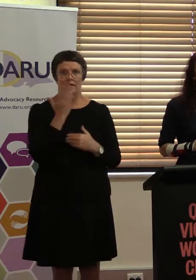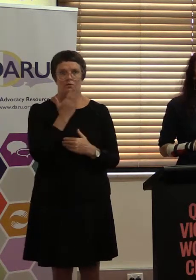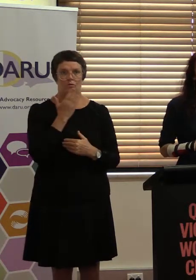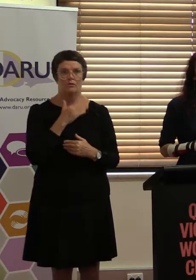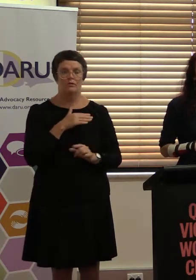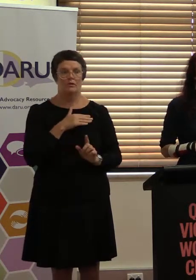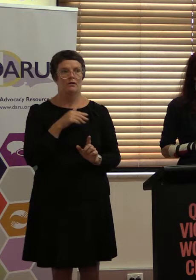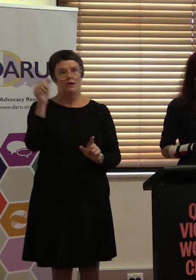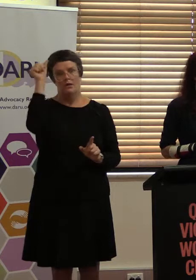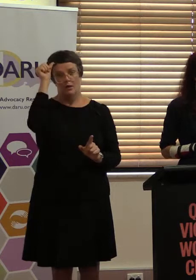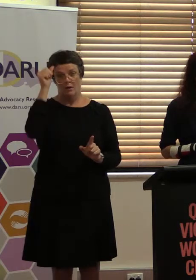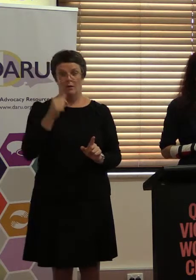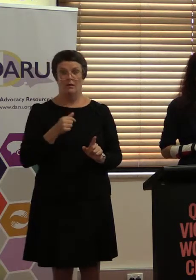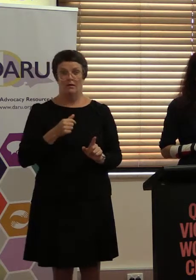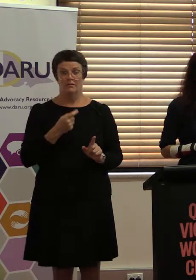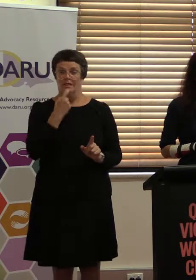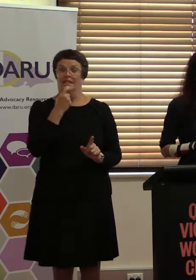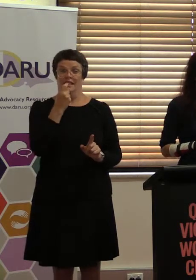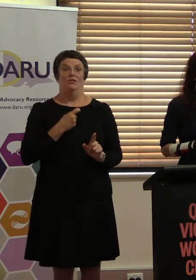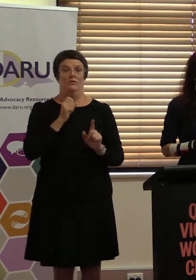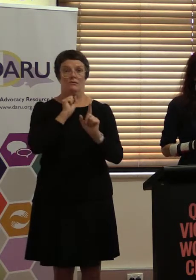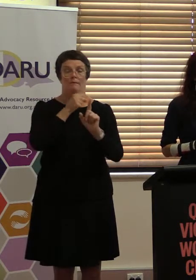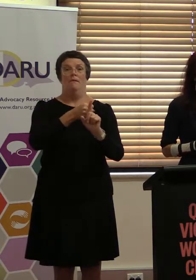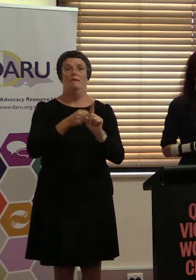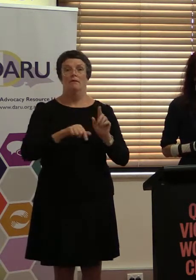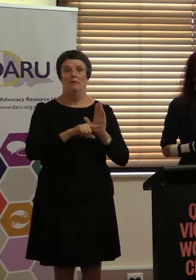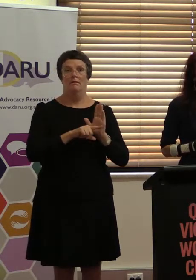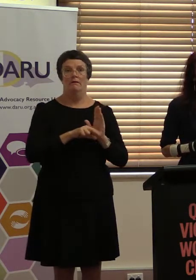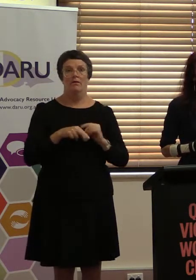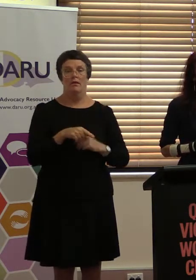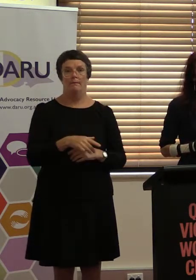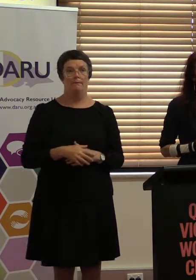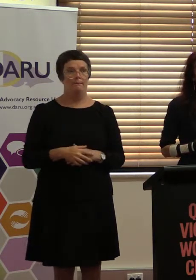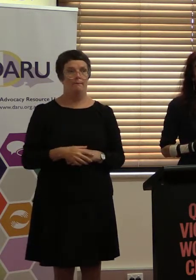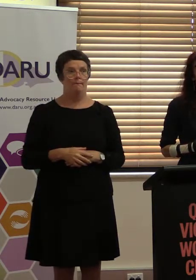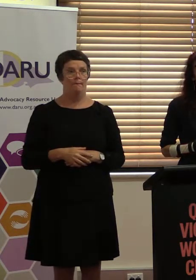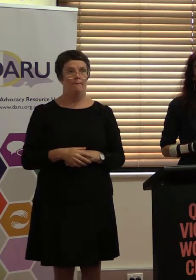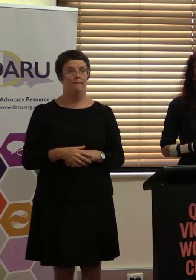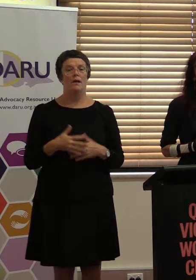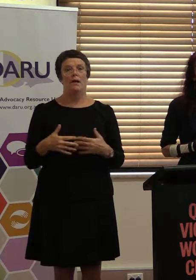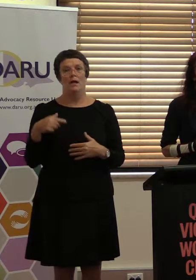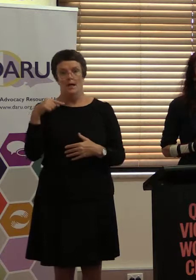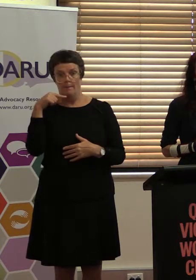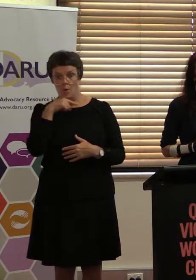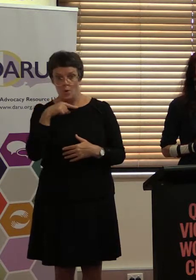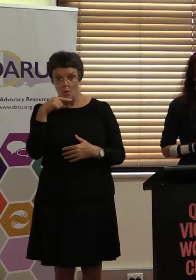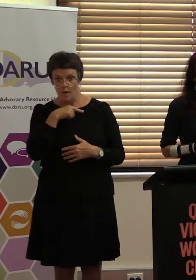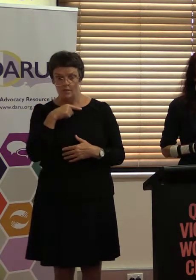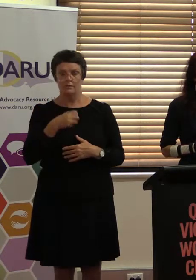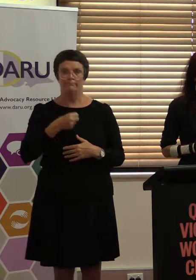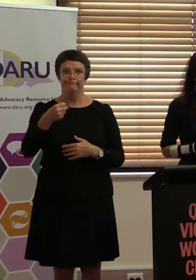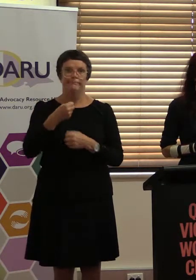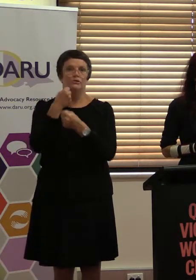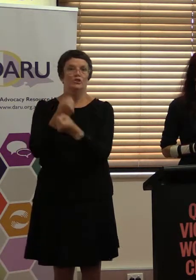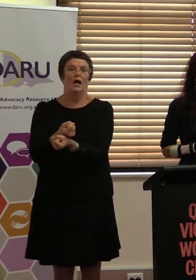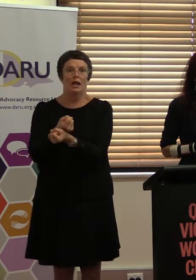serious consequences for them. Apart from boys going into the juvenile justice